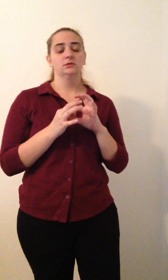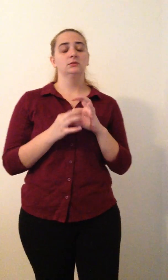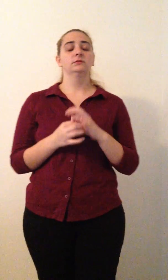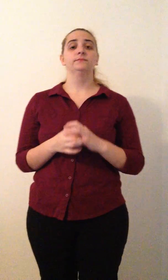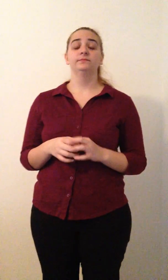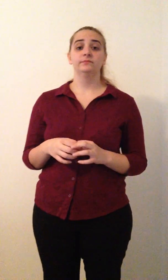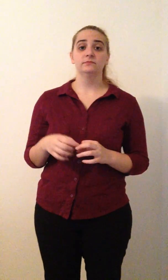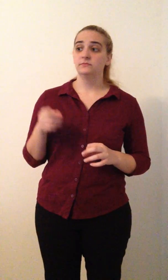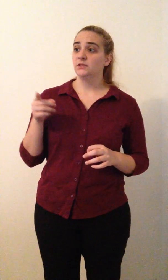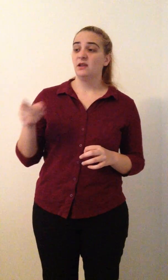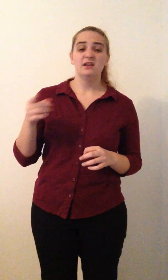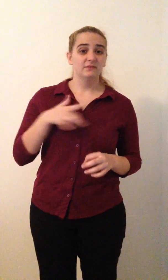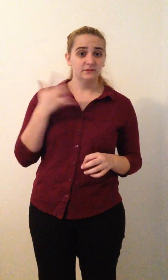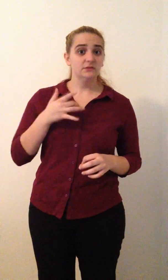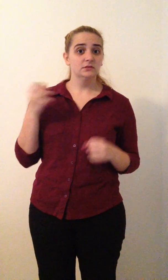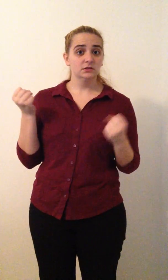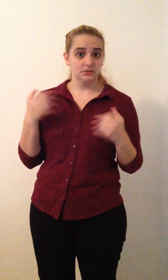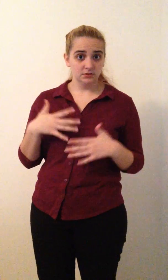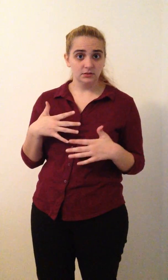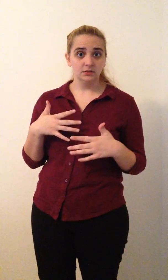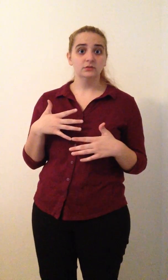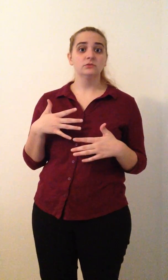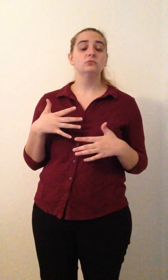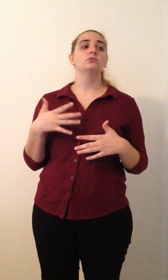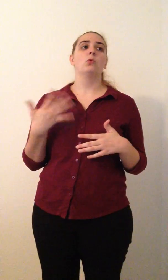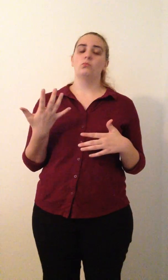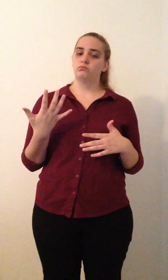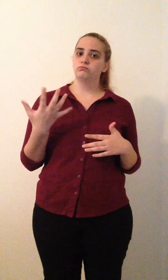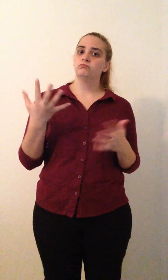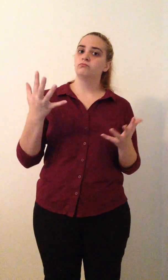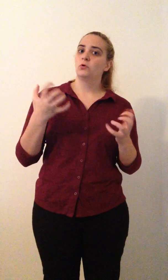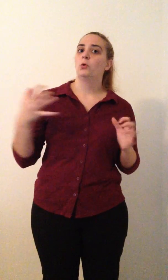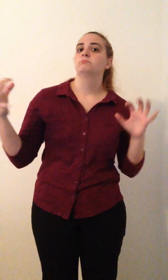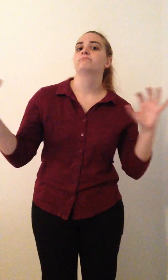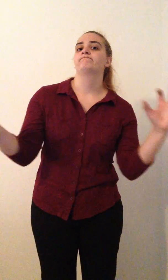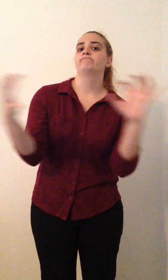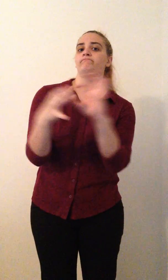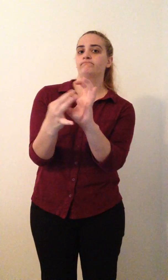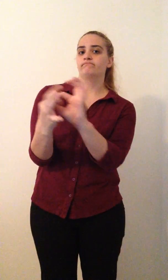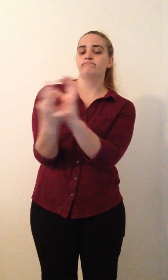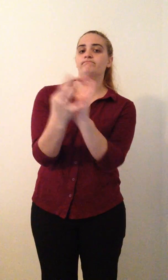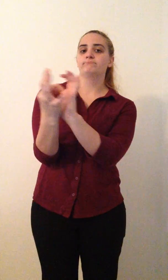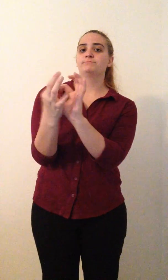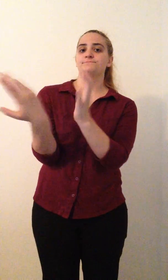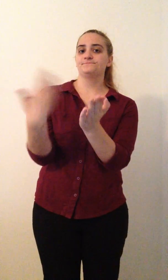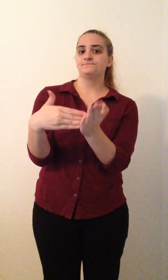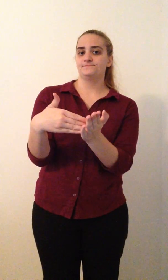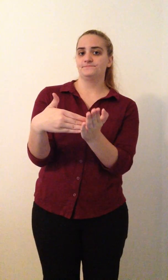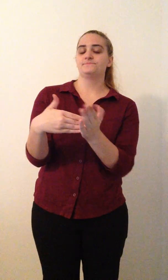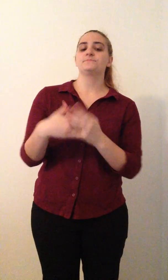to force you back into being connected to me in the way that I want. Because that's all they can